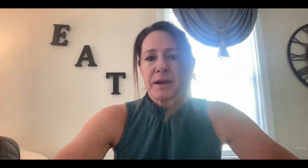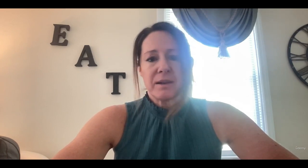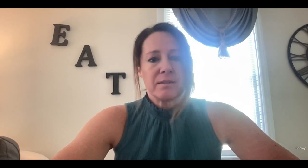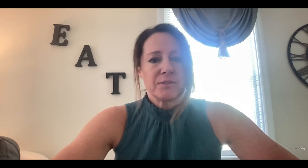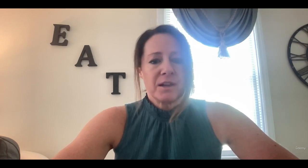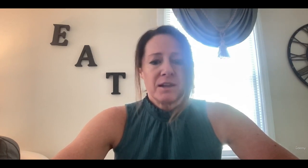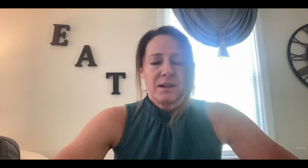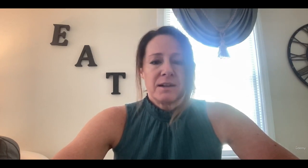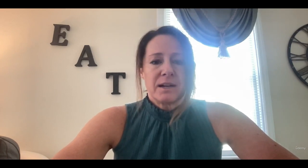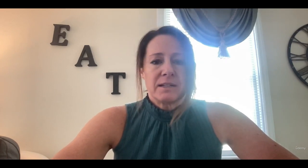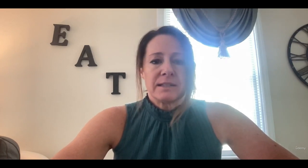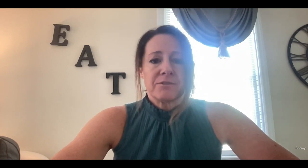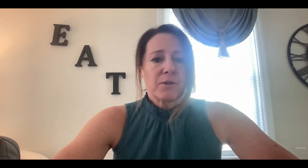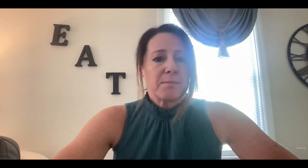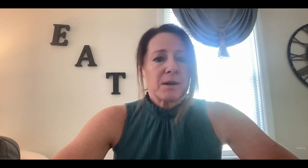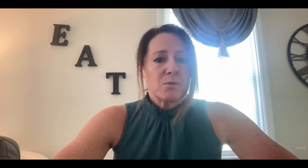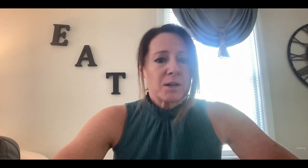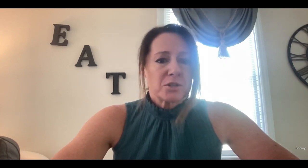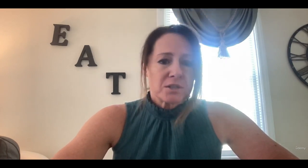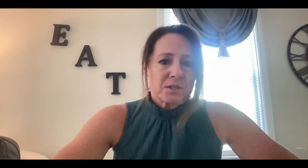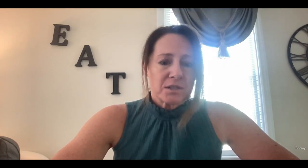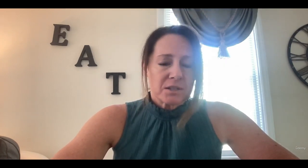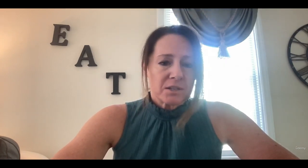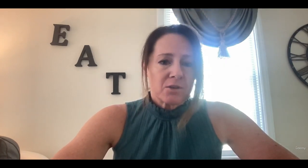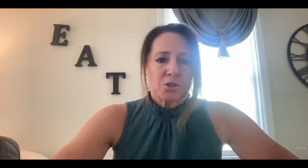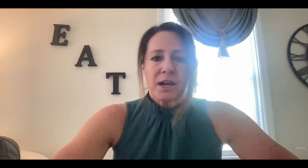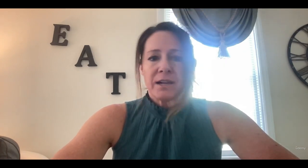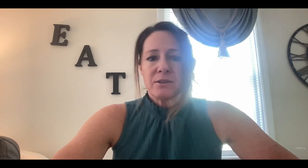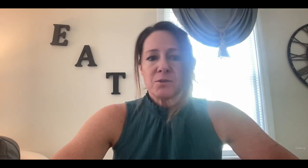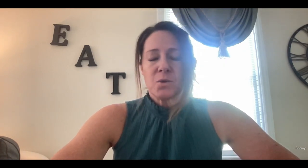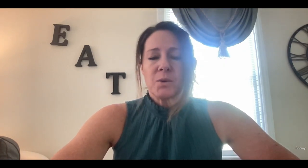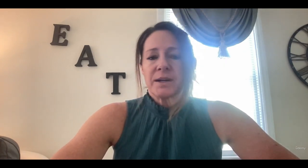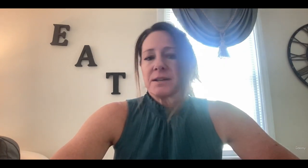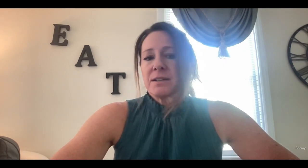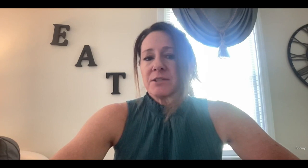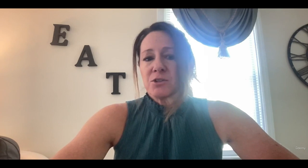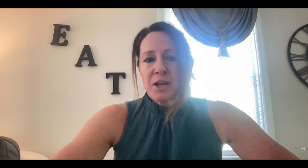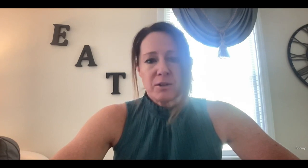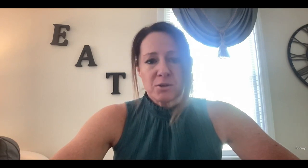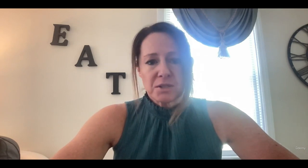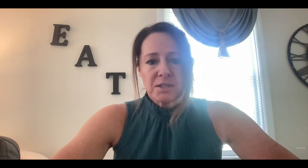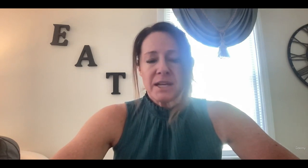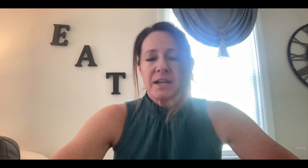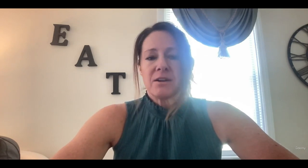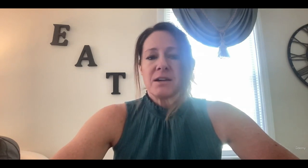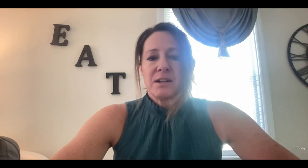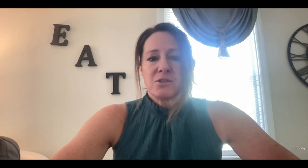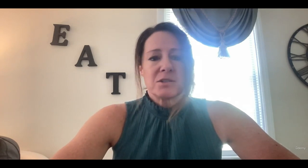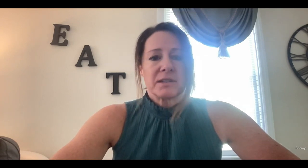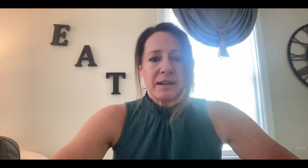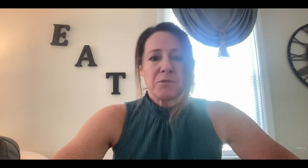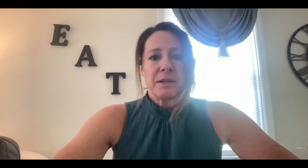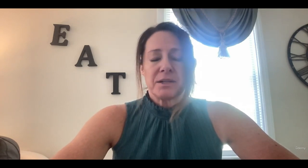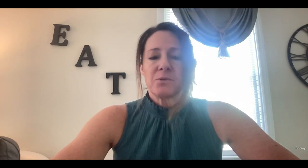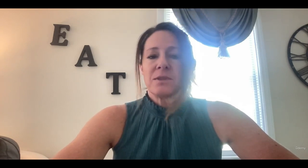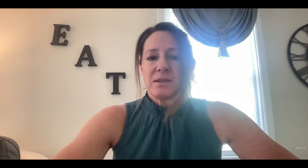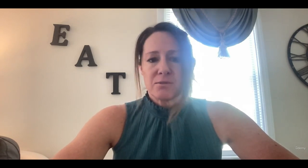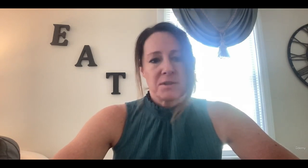repetitive. If grandma watches your child or your child goes to daycare, just let everybody know these are the signs